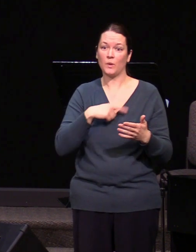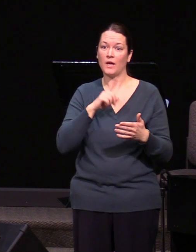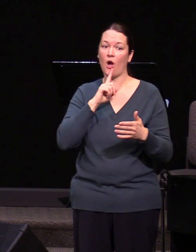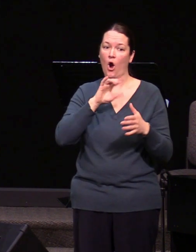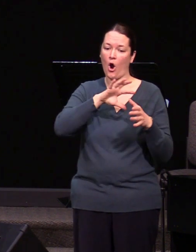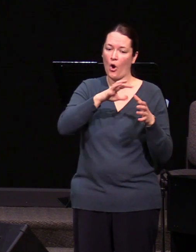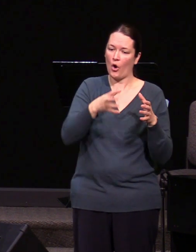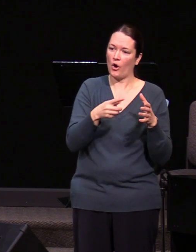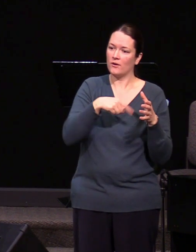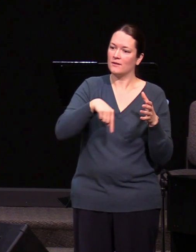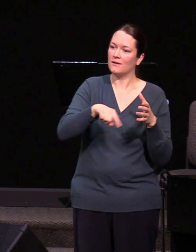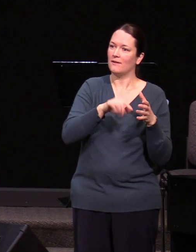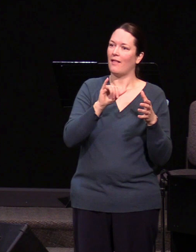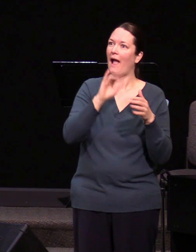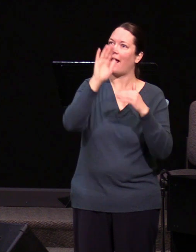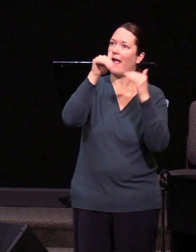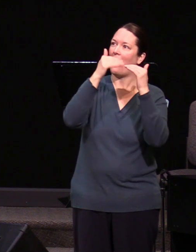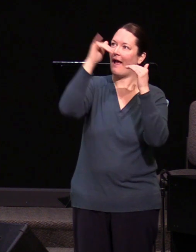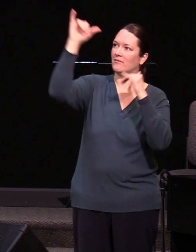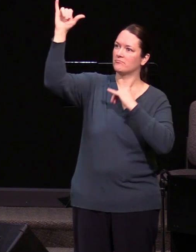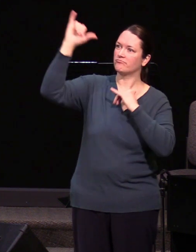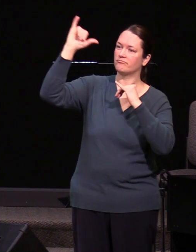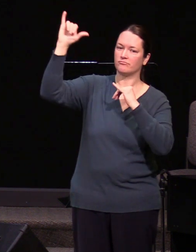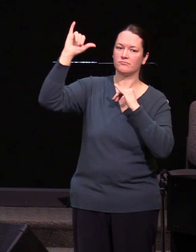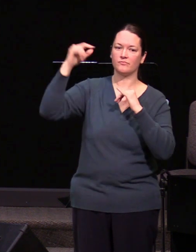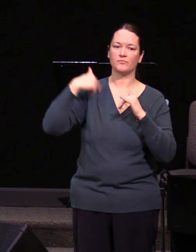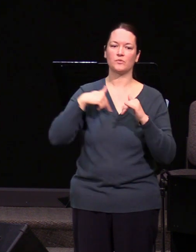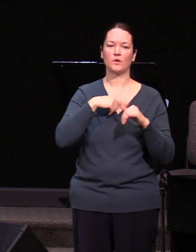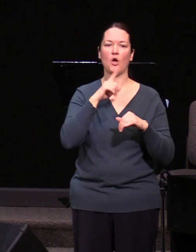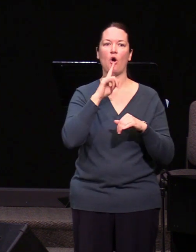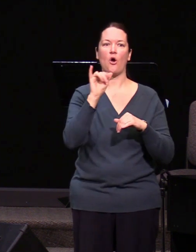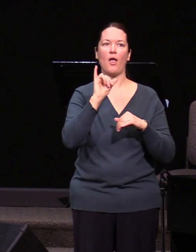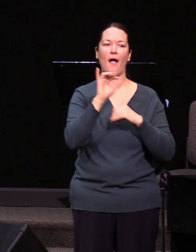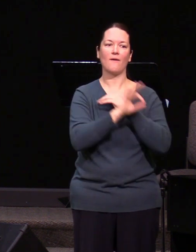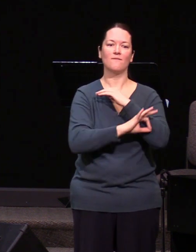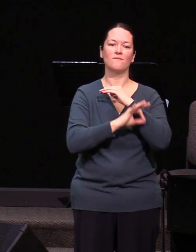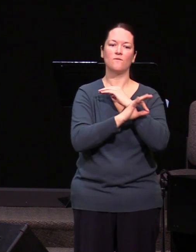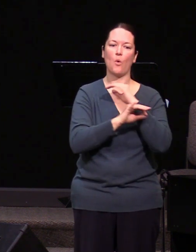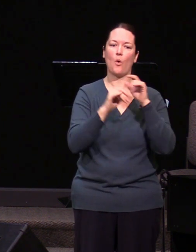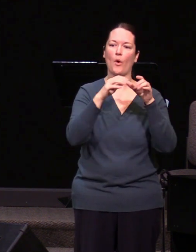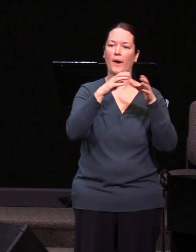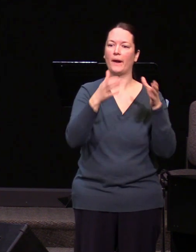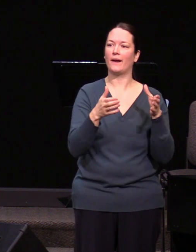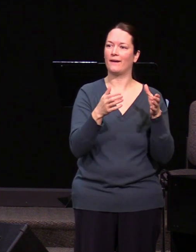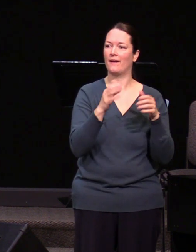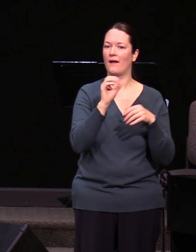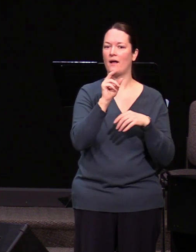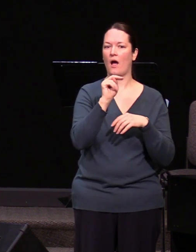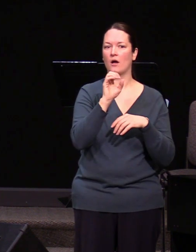enclave of heaven. We're like the foreign consulate in this world of heaven.